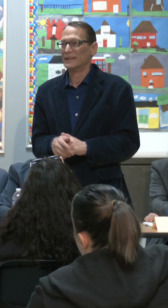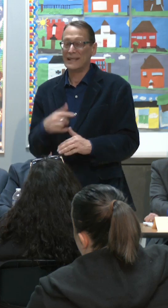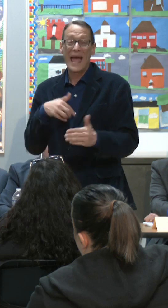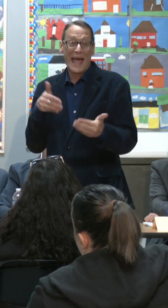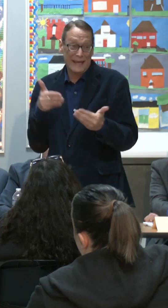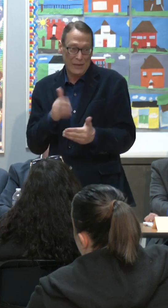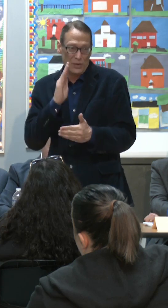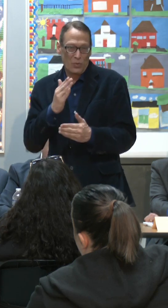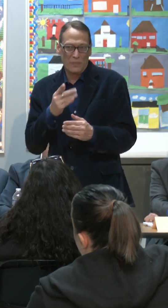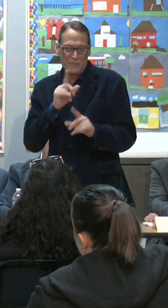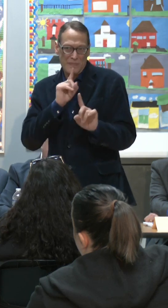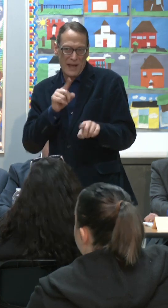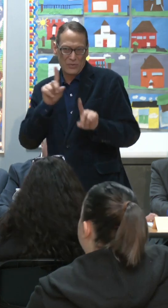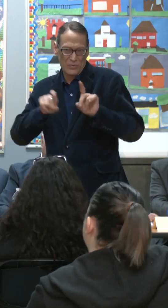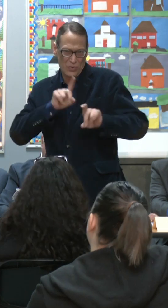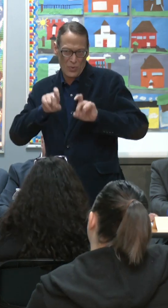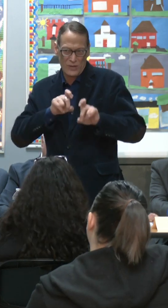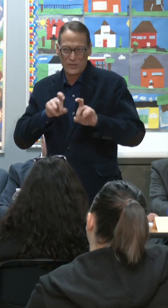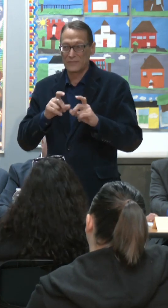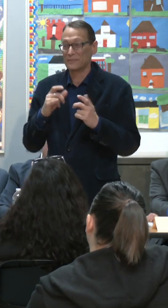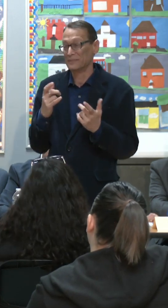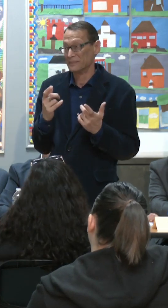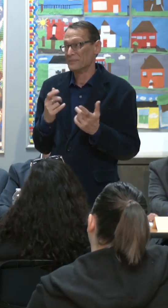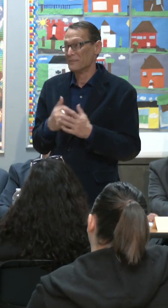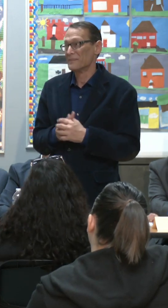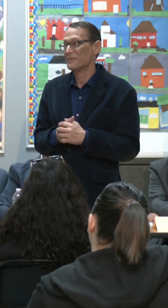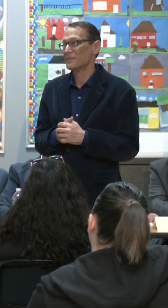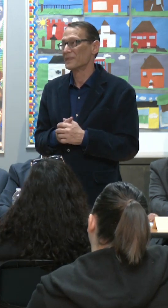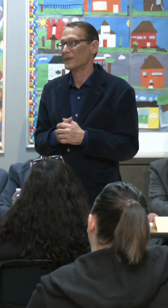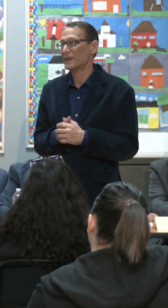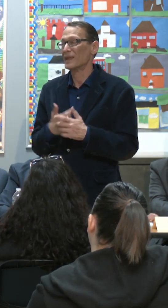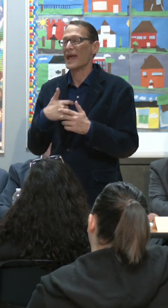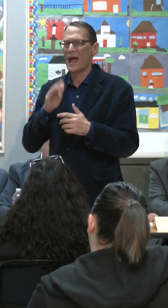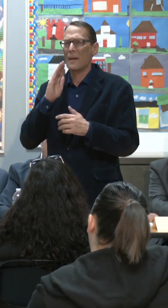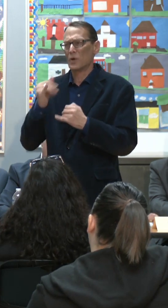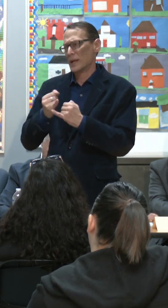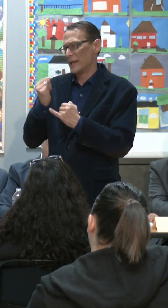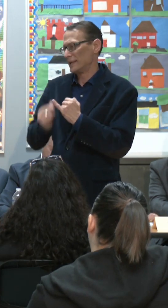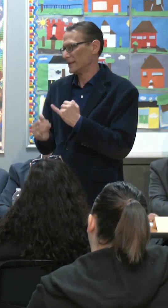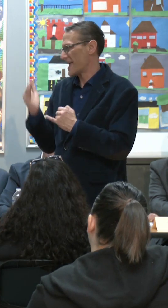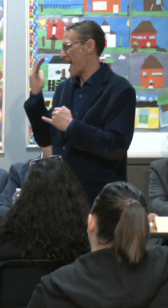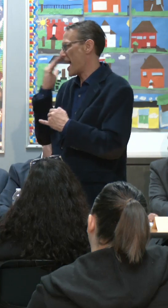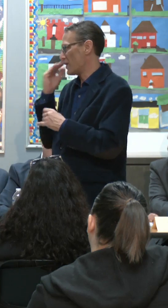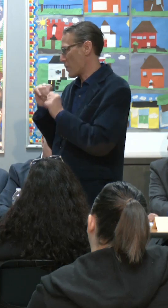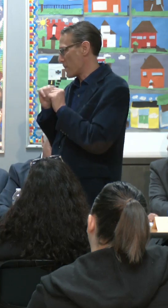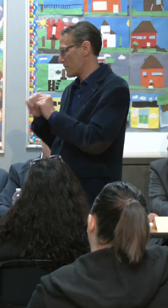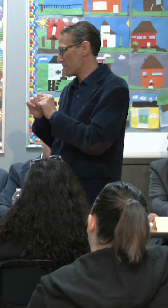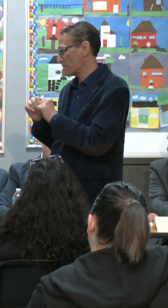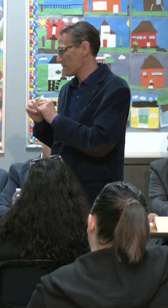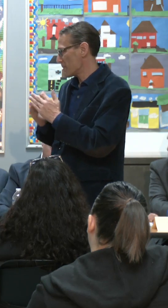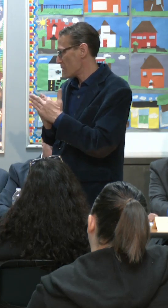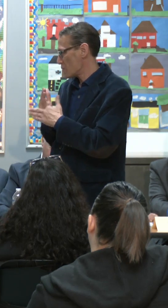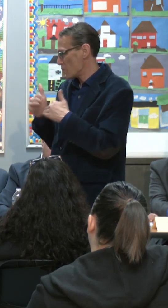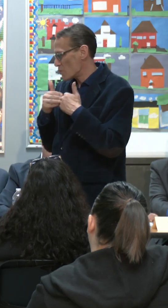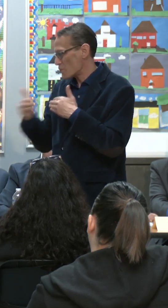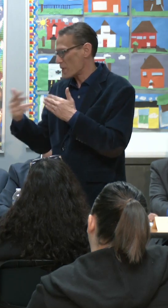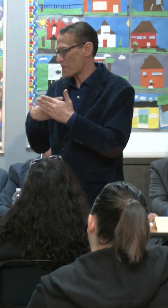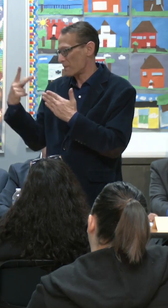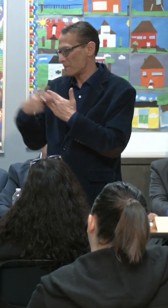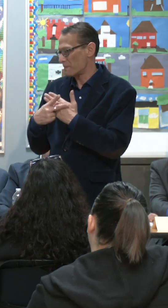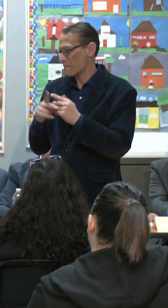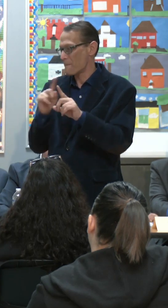my block. If I need you, I'll come get you, but I got this. Well, we're trying to make